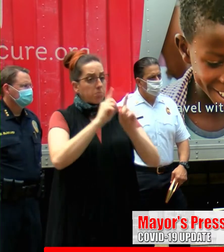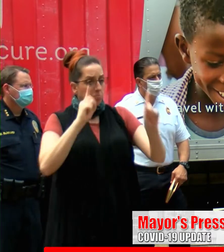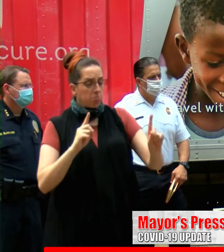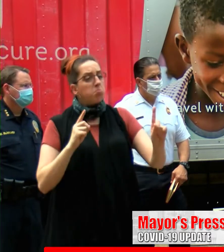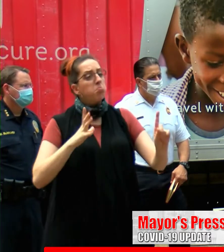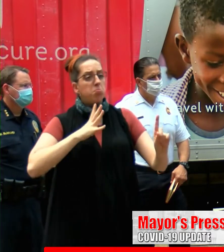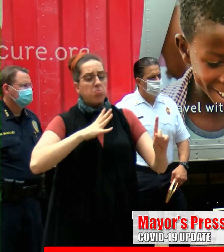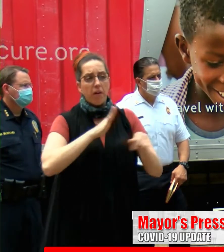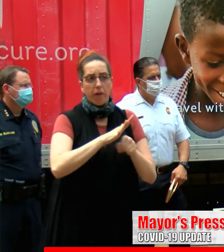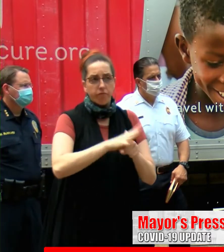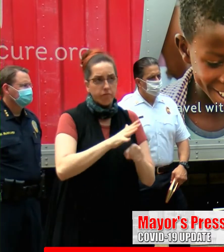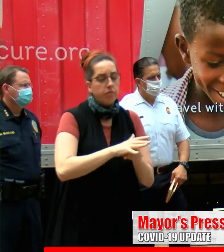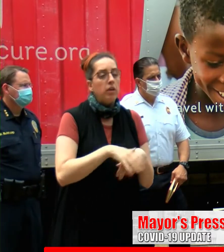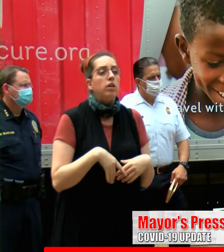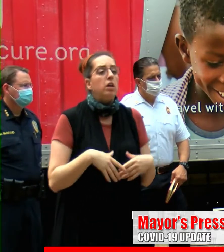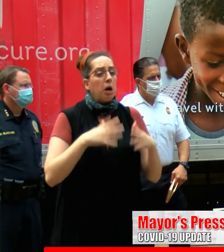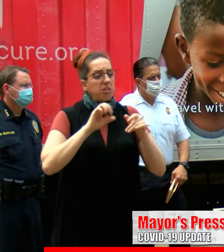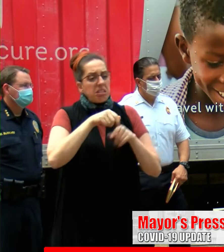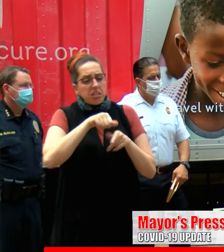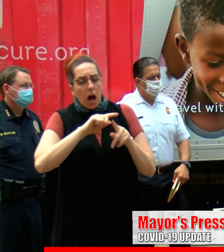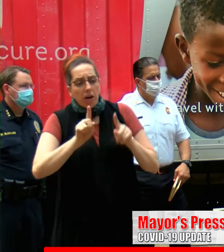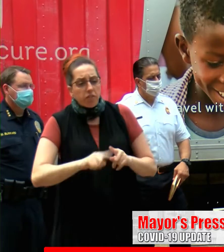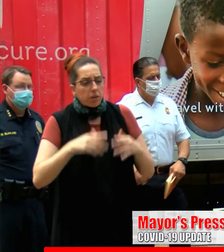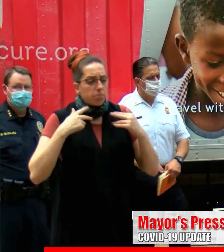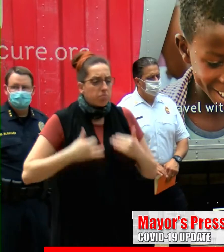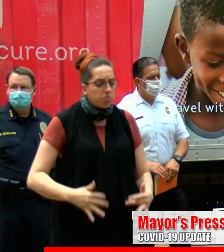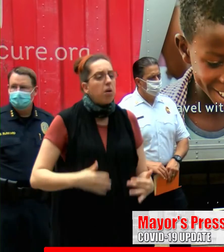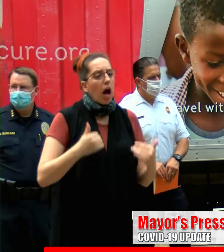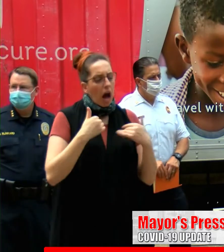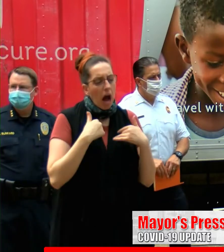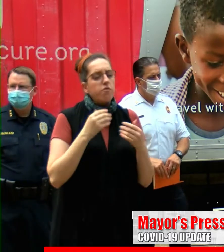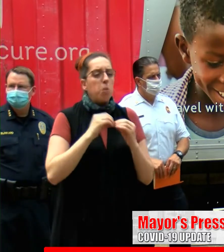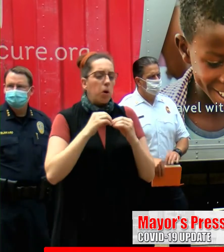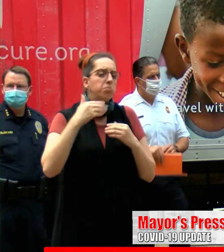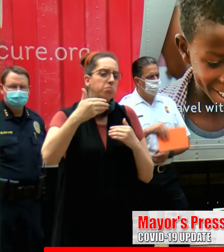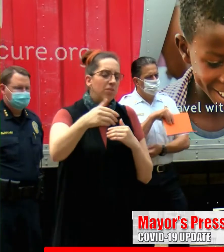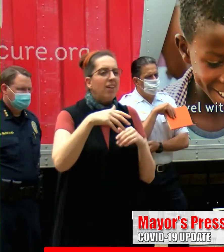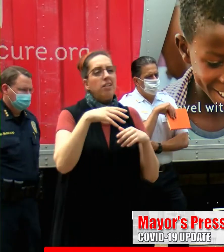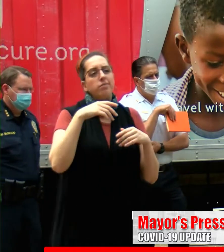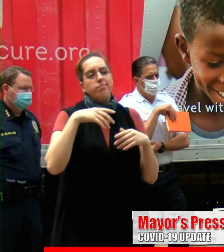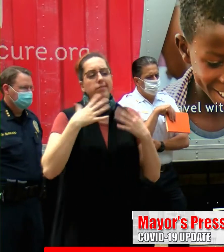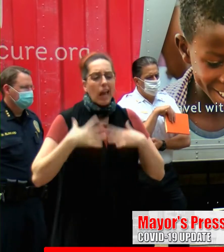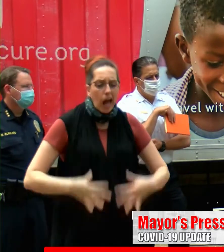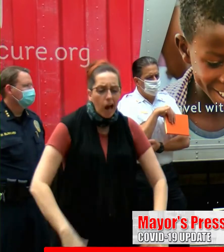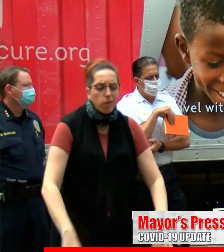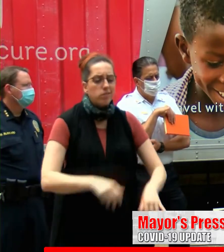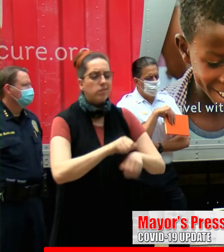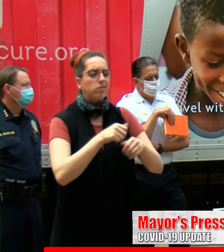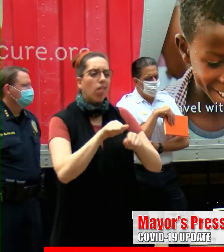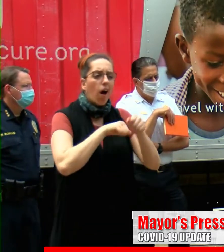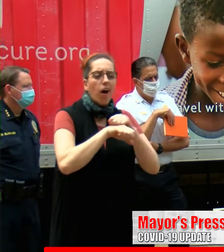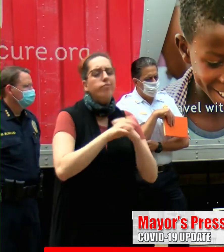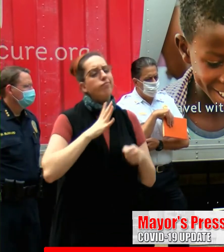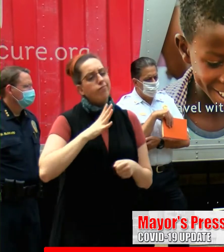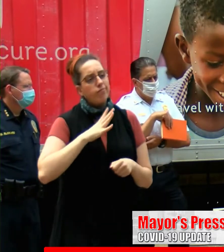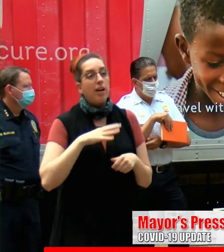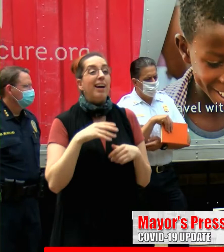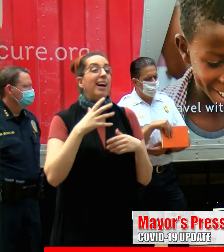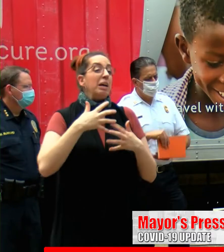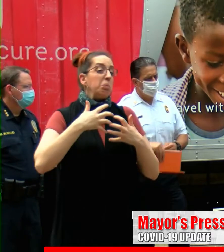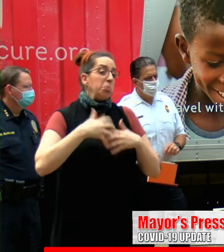protection, there's a shortage with the path to fill. Gowns, gloves, they're fine. That the ventilators,